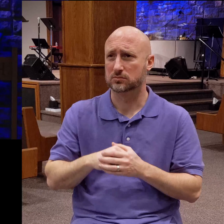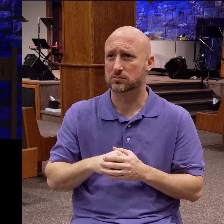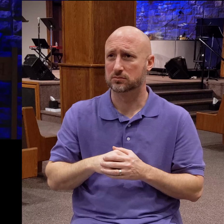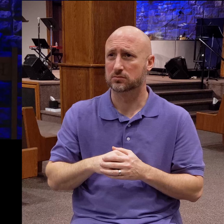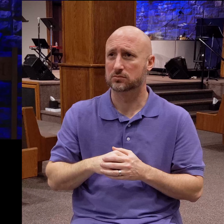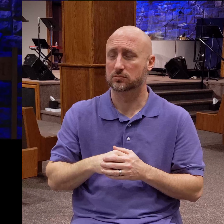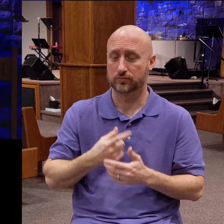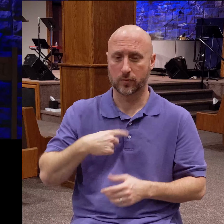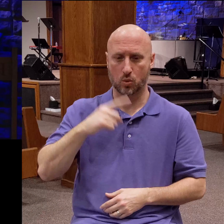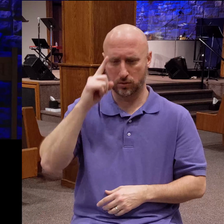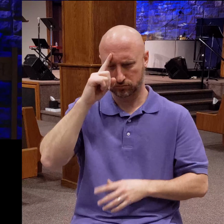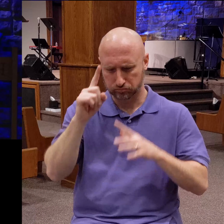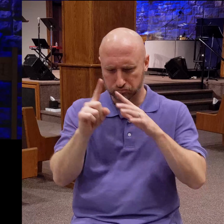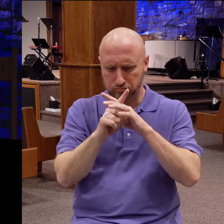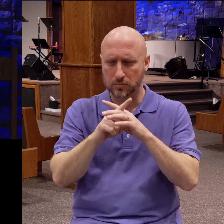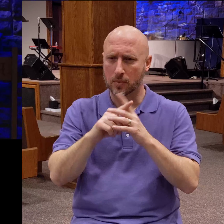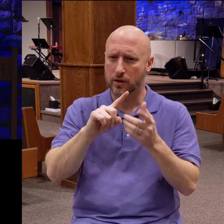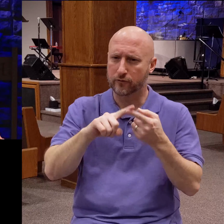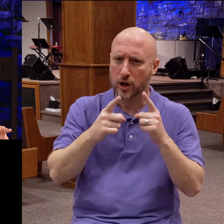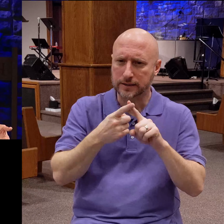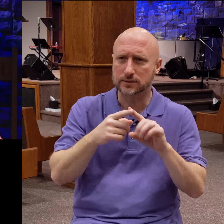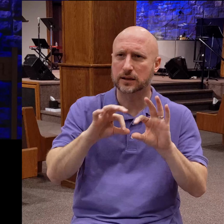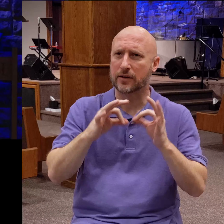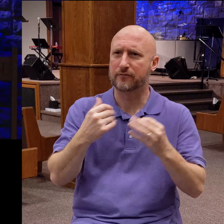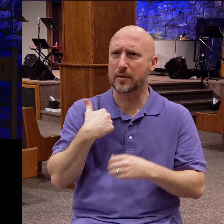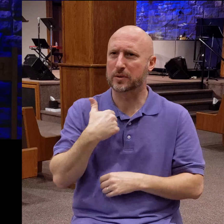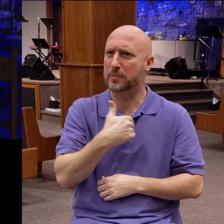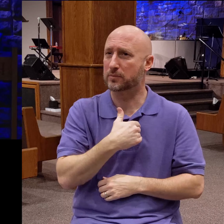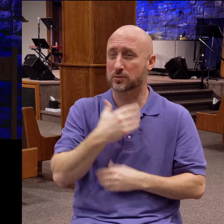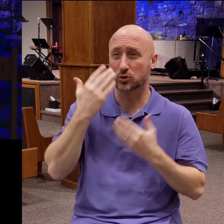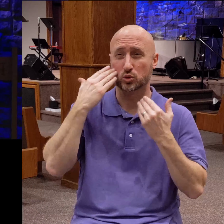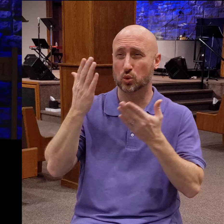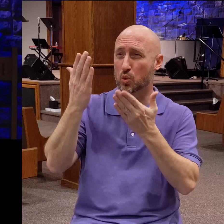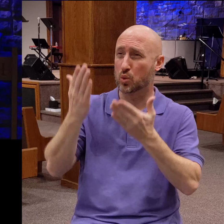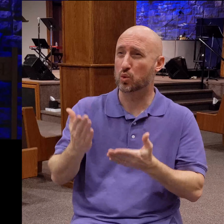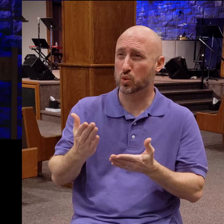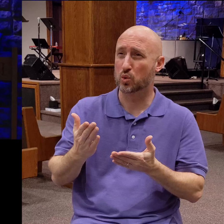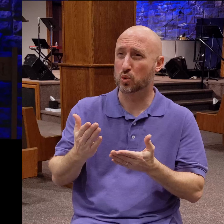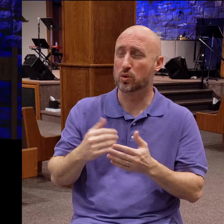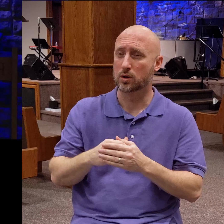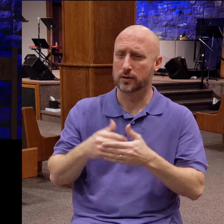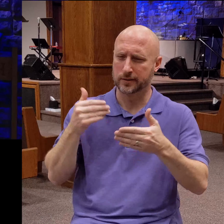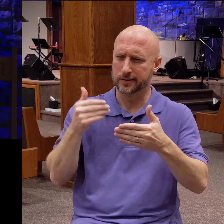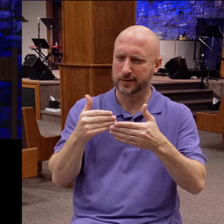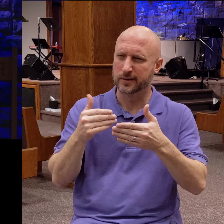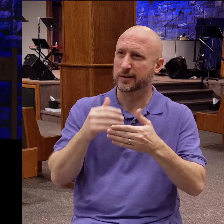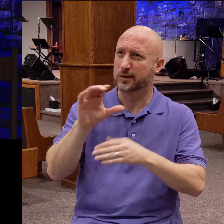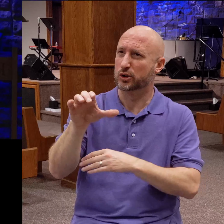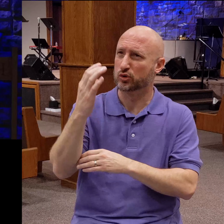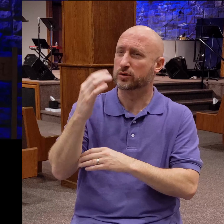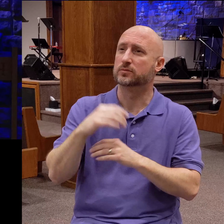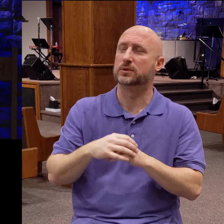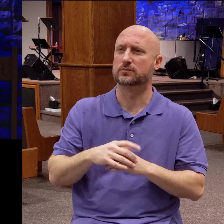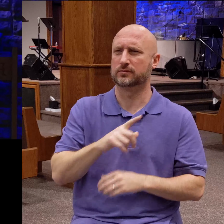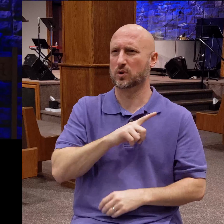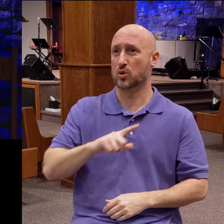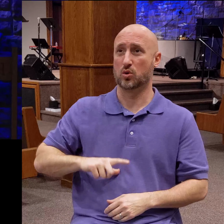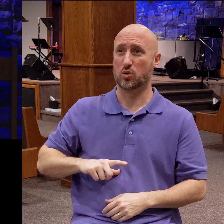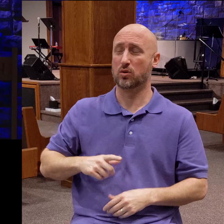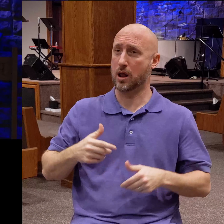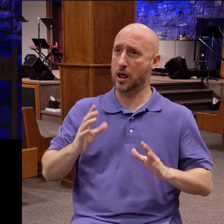we all think of friends and relatives that don't know you. We're coming into that season of the nativity. Lord, let us